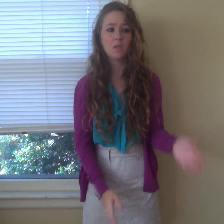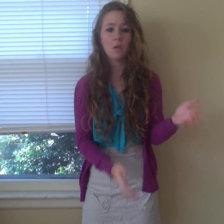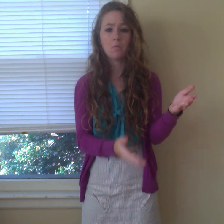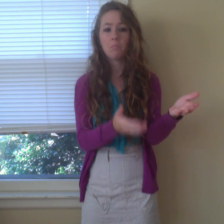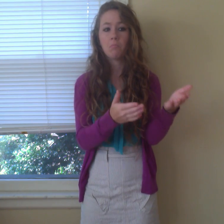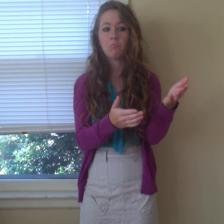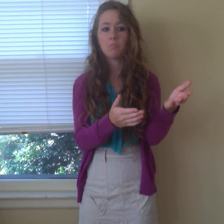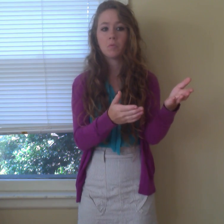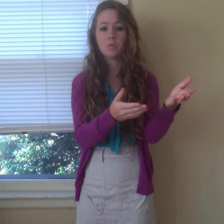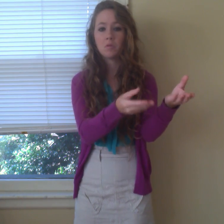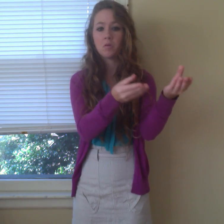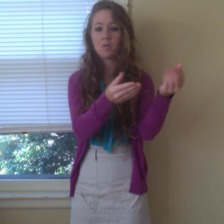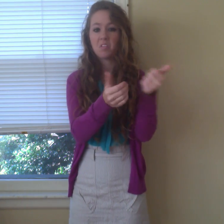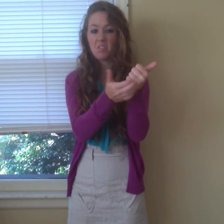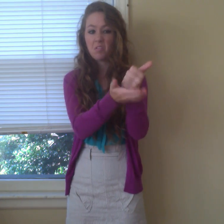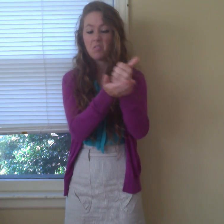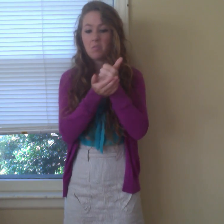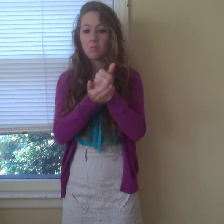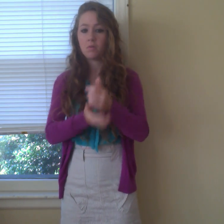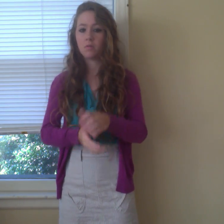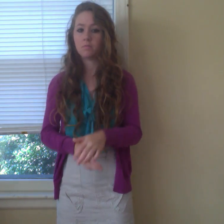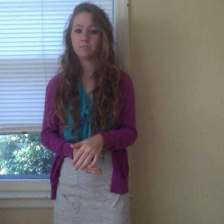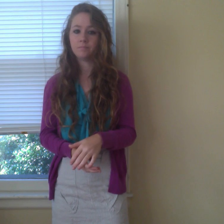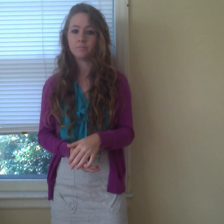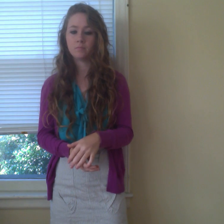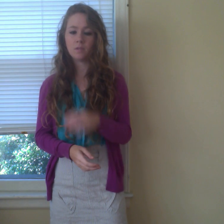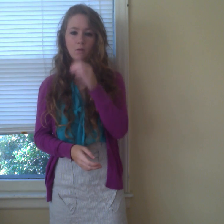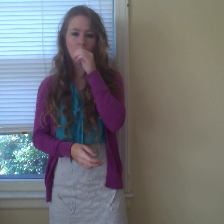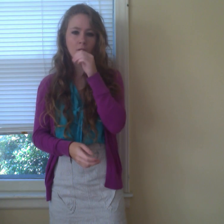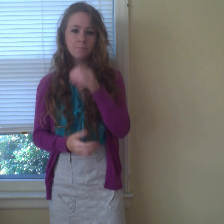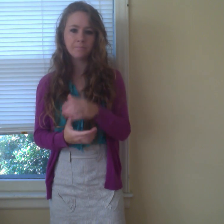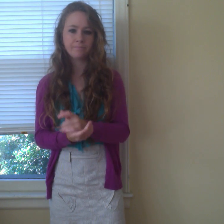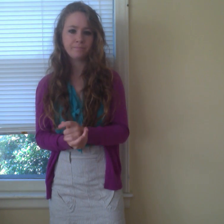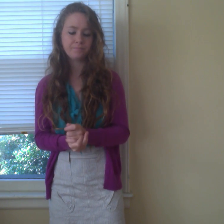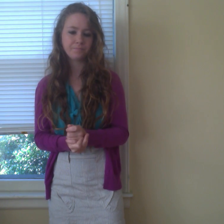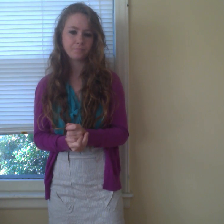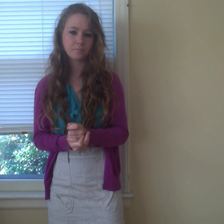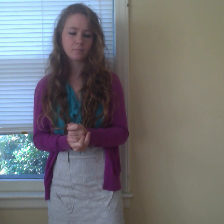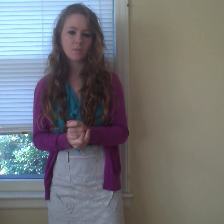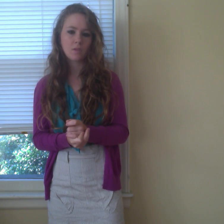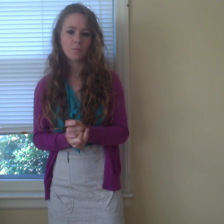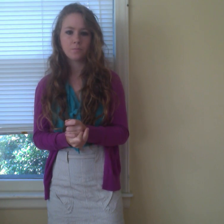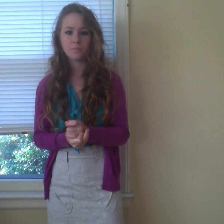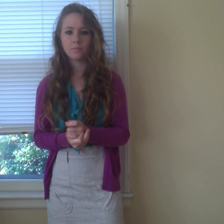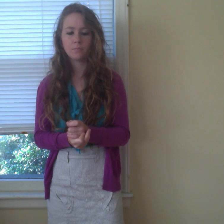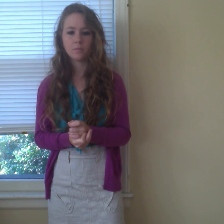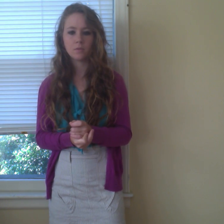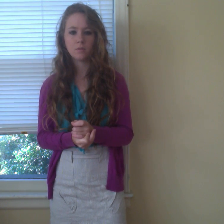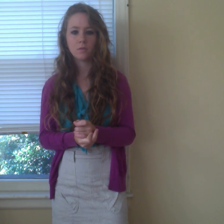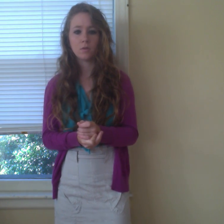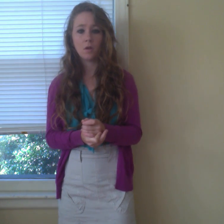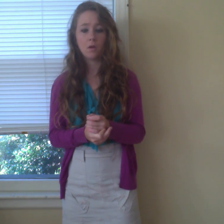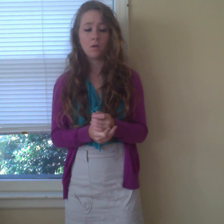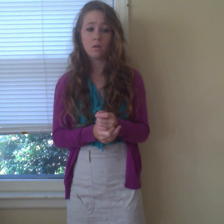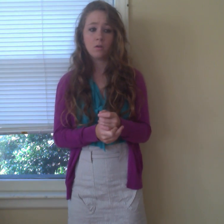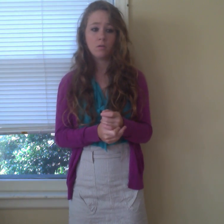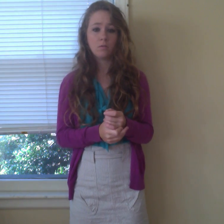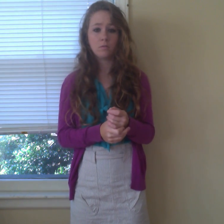Rome's producers could no longer make ends meet, and they went on the dole. Productivity declined, shortages developed, and